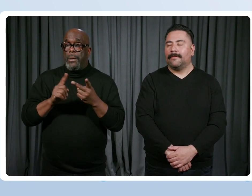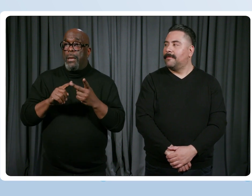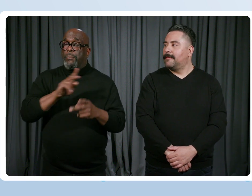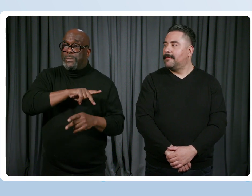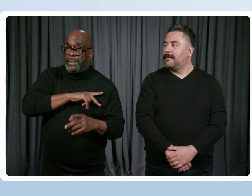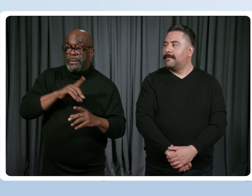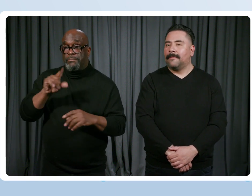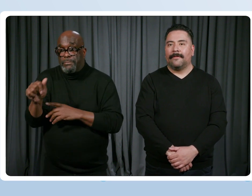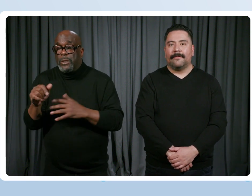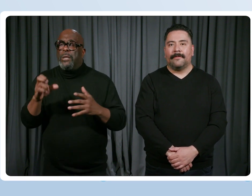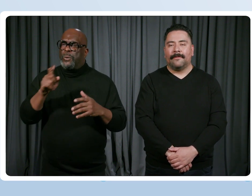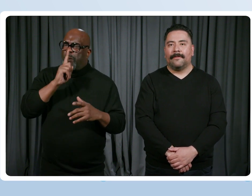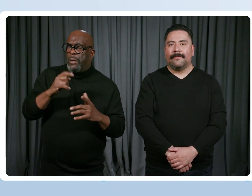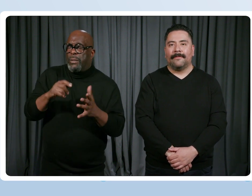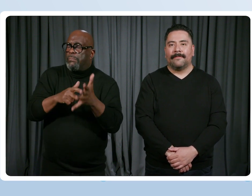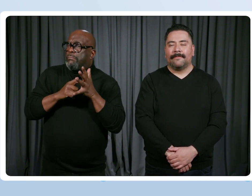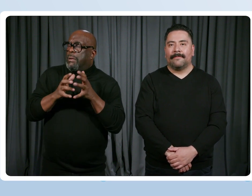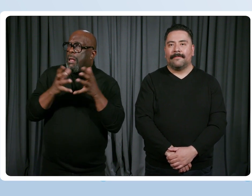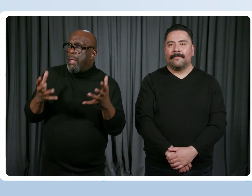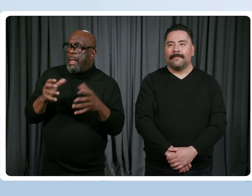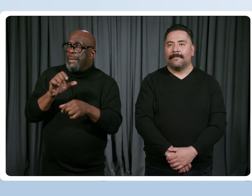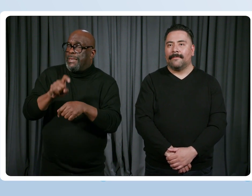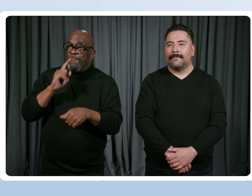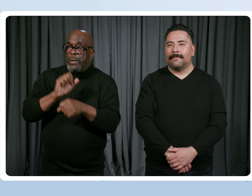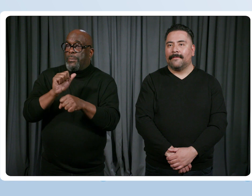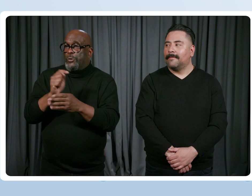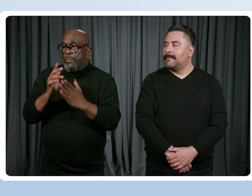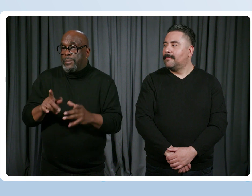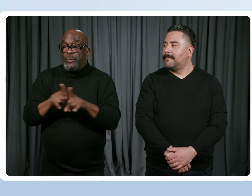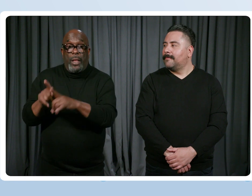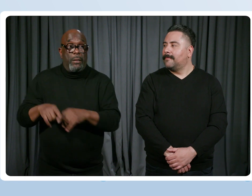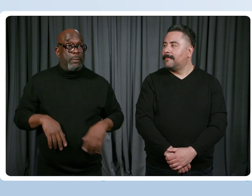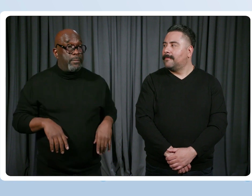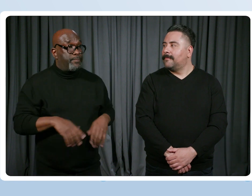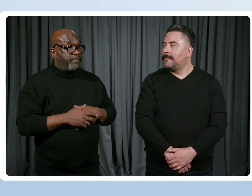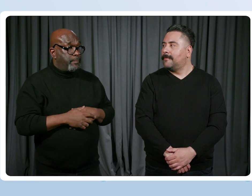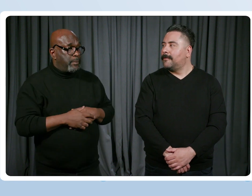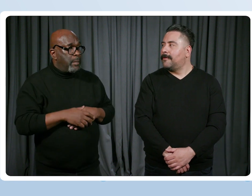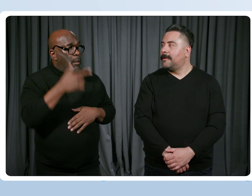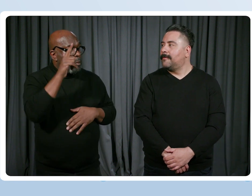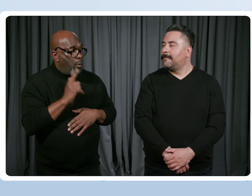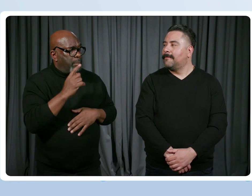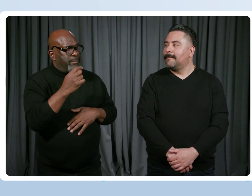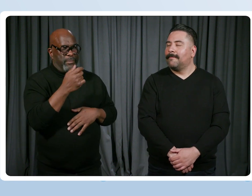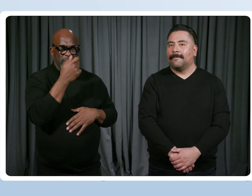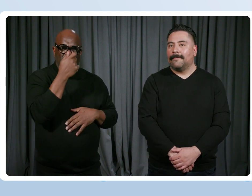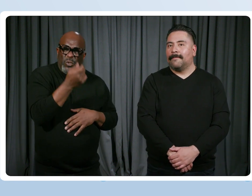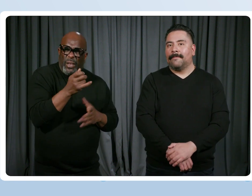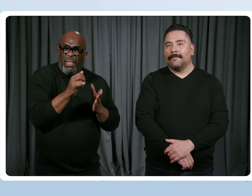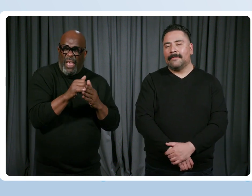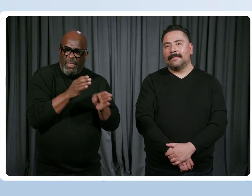increases the need. There's a really big need for occupational therapists, I think, as well. It's interesting that the field of occupational therapy is so